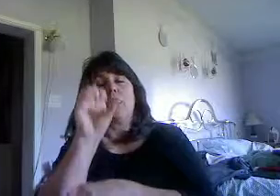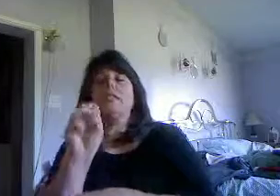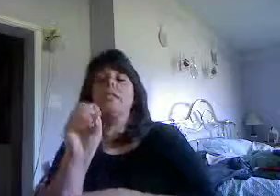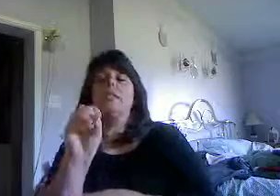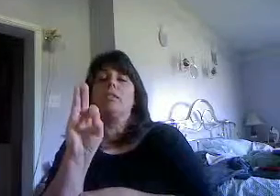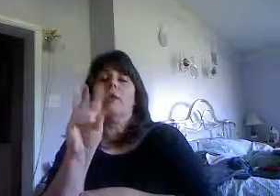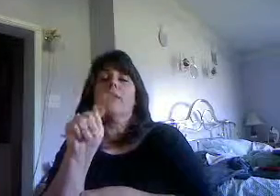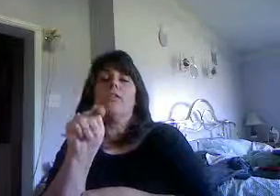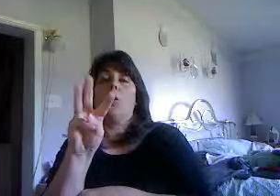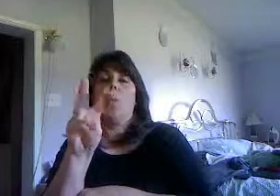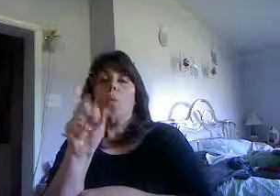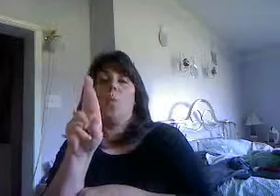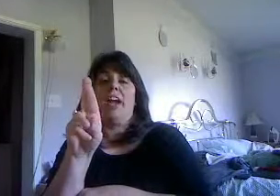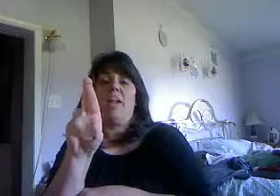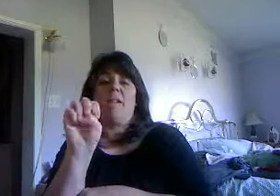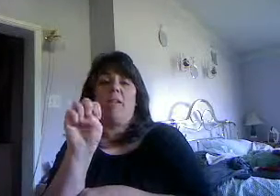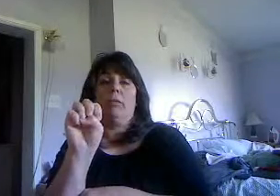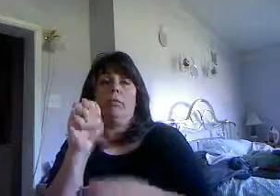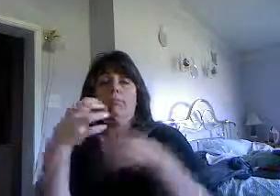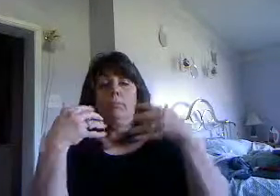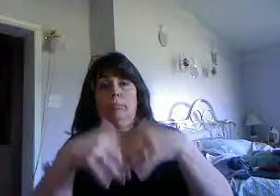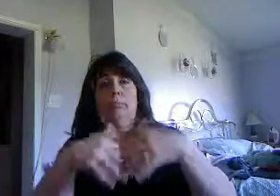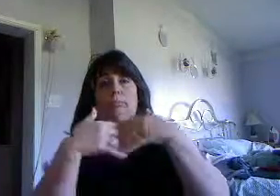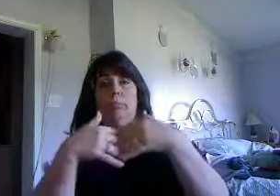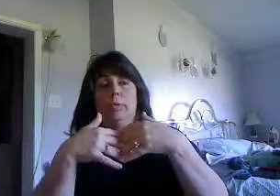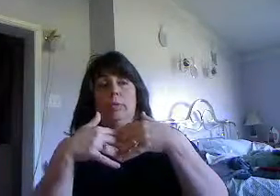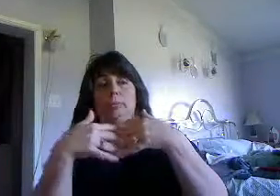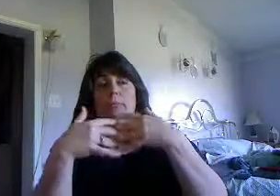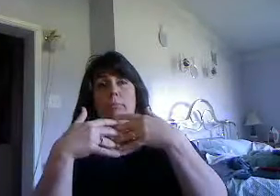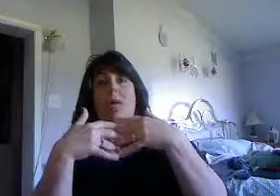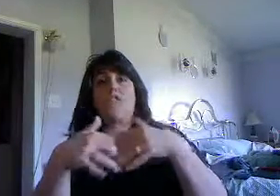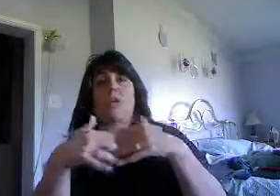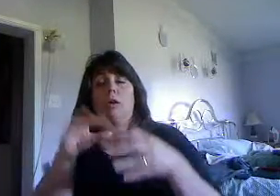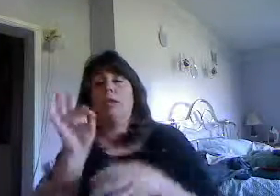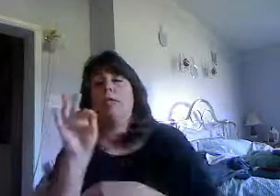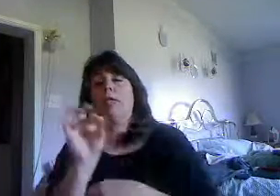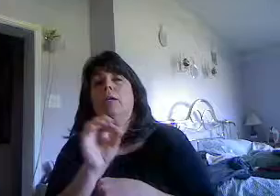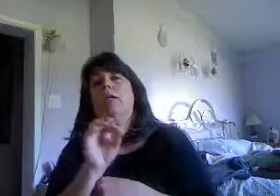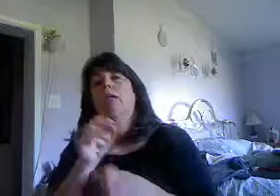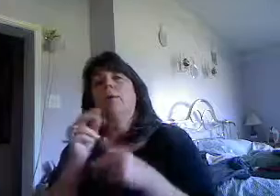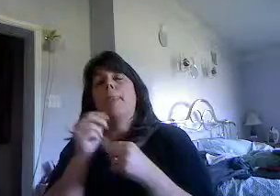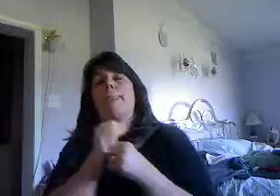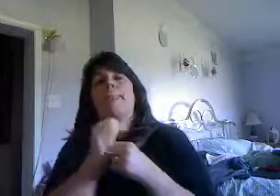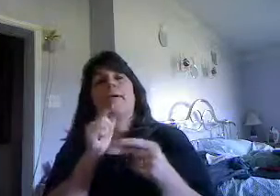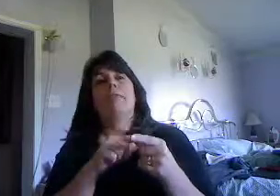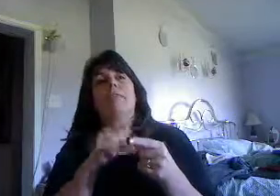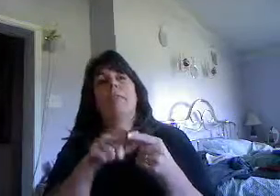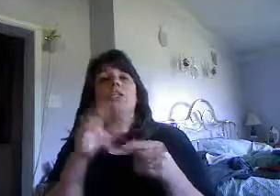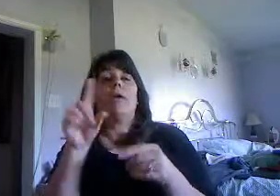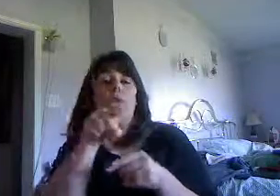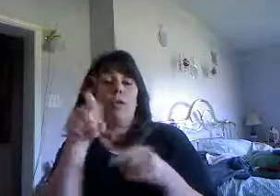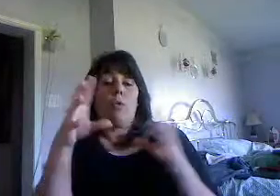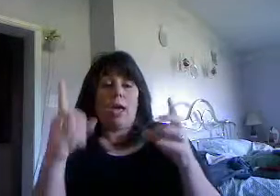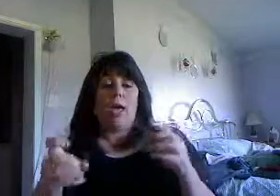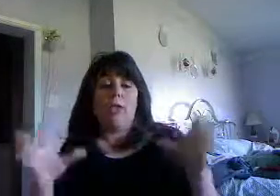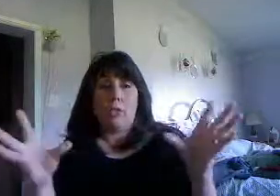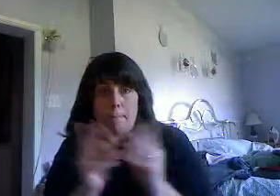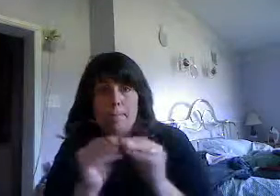often to figure out exactly what the product is that they want. And you can't be on the fringe of the city, or